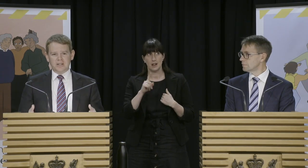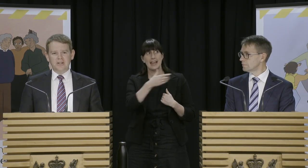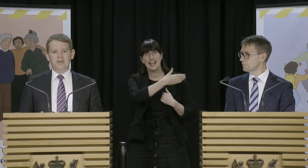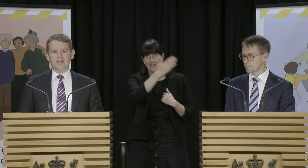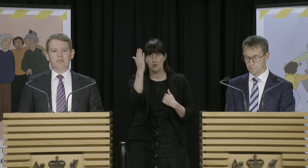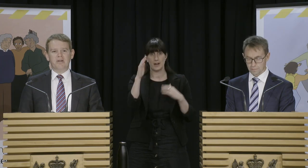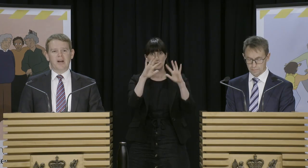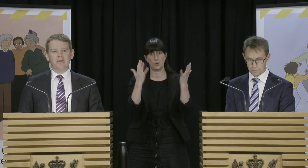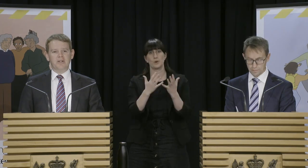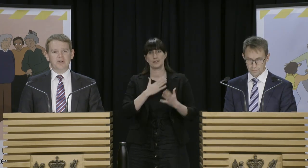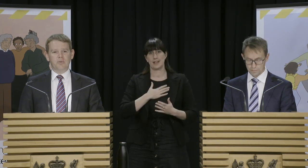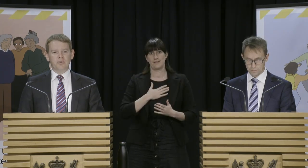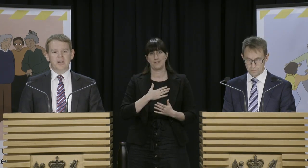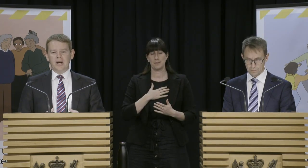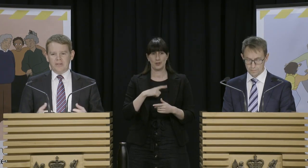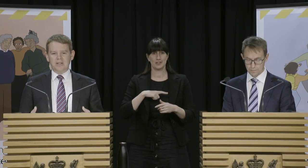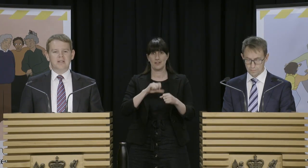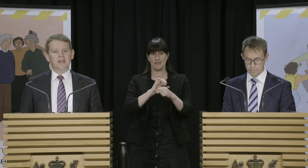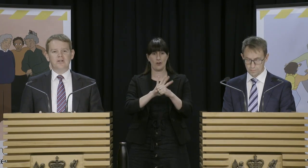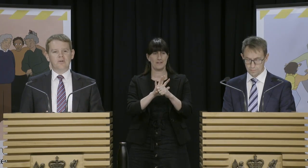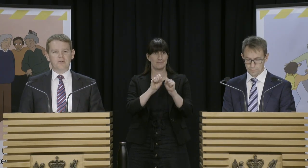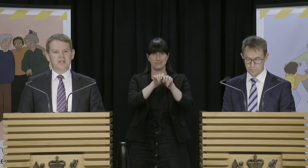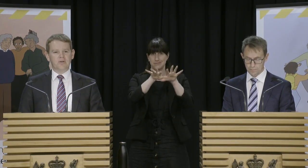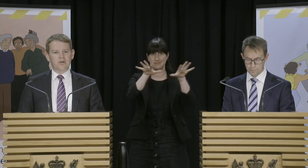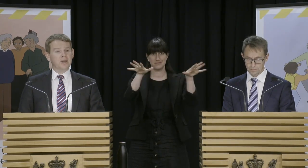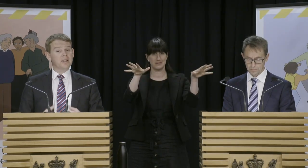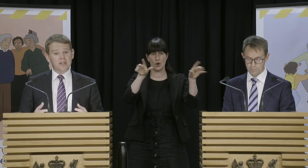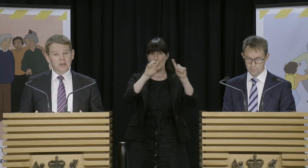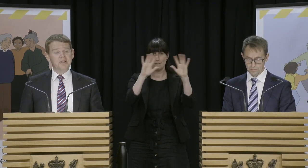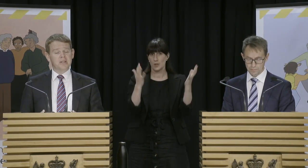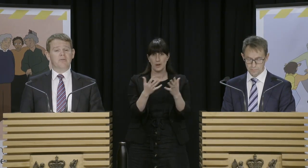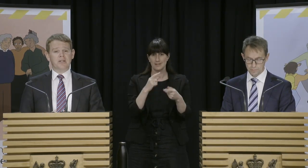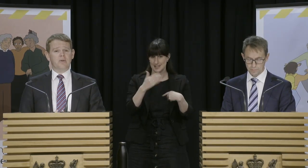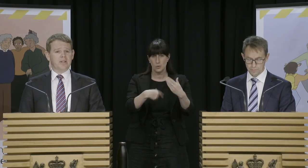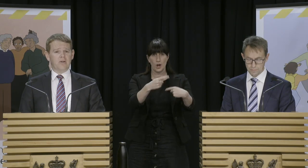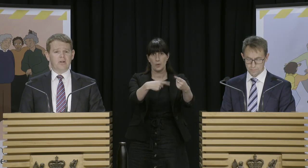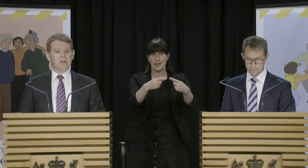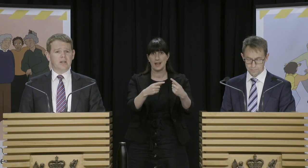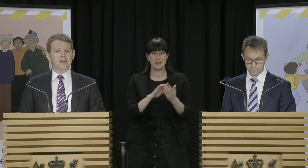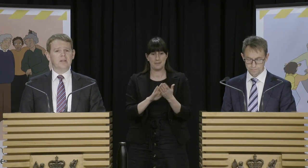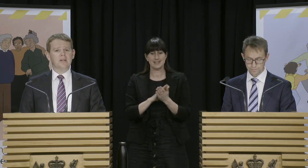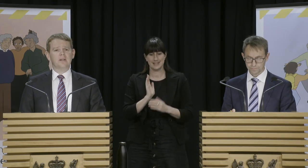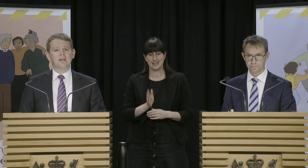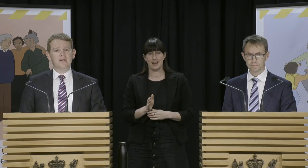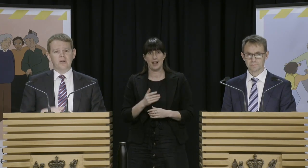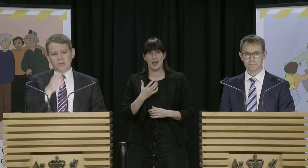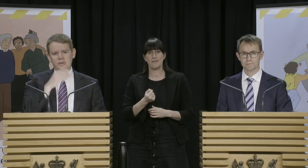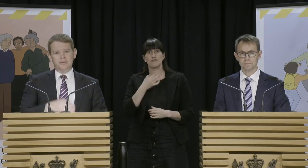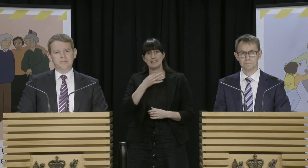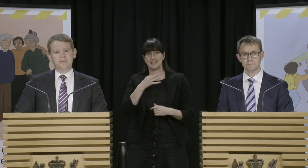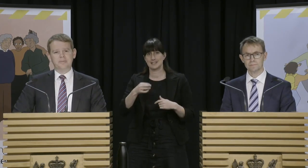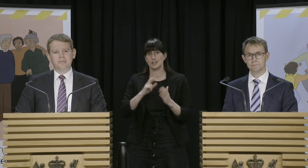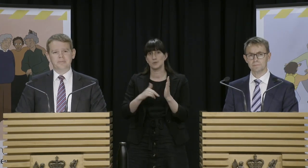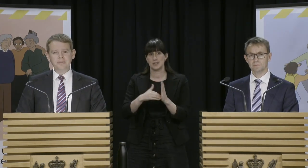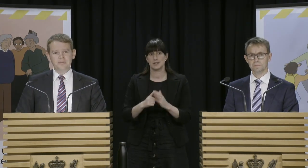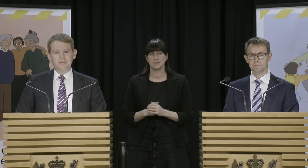virus continues to spread around the rest of the world, and that's still a concern for us here in New Zealand. It still increases the risk to us here in New Zealand. Do you think it's even